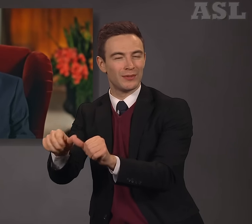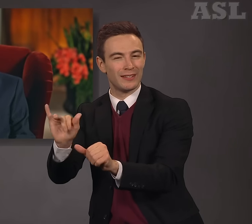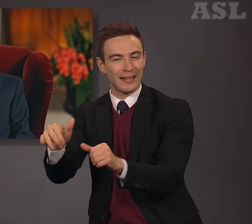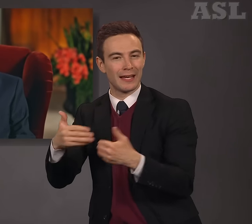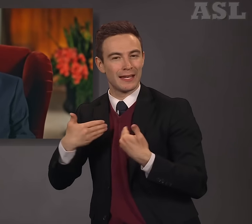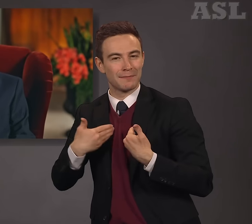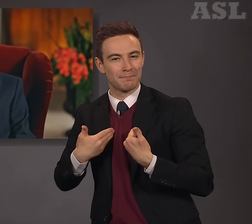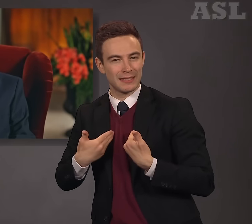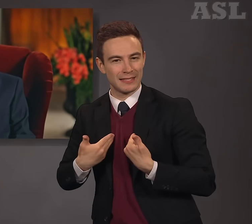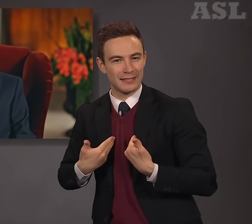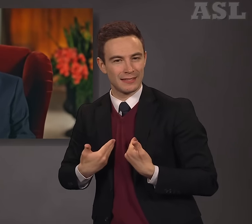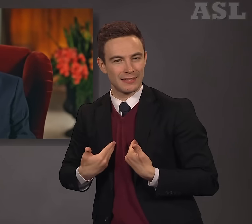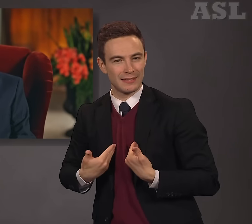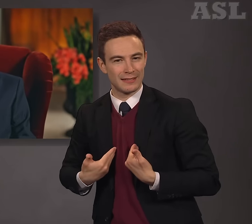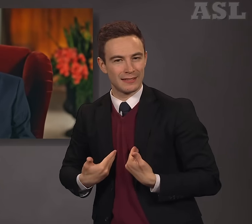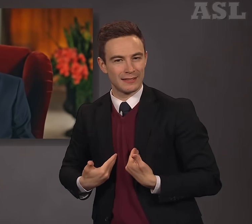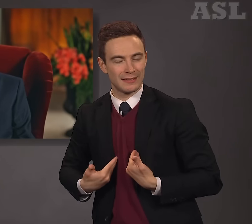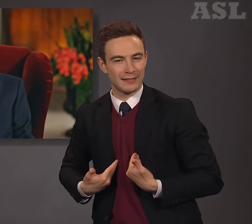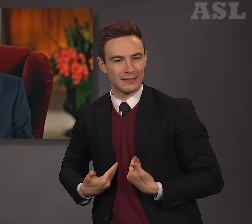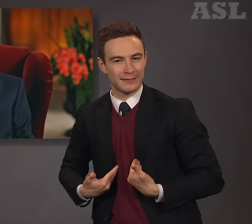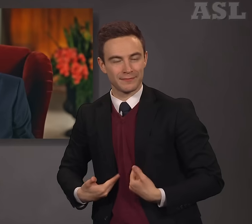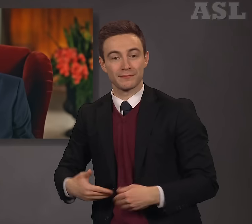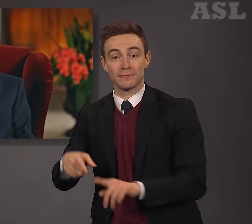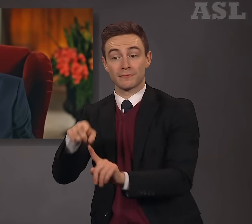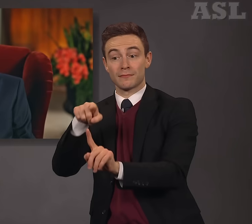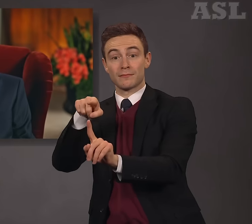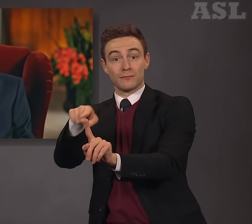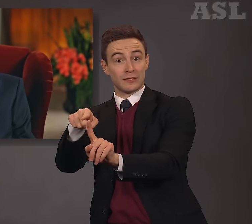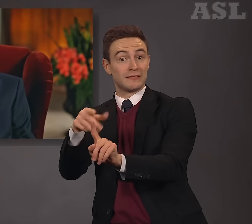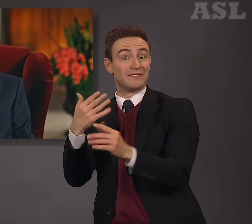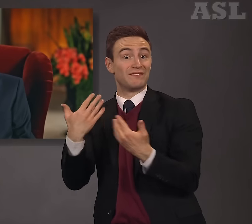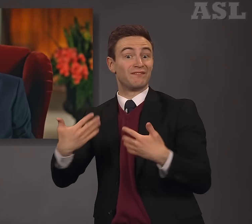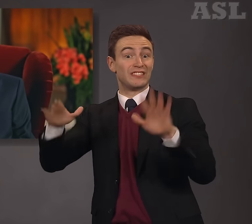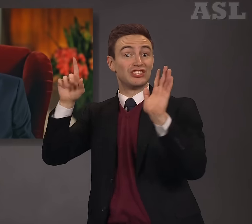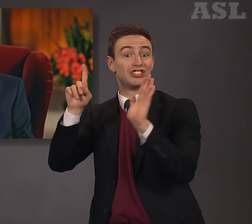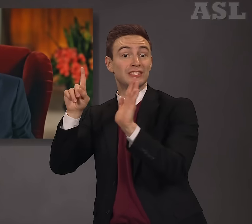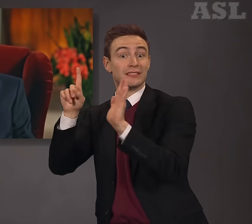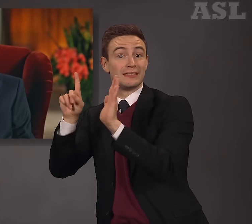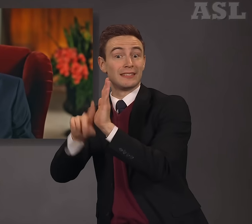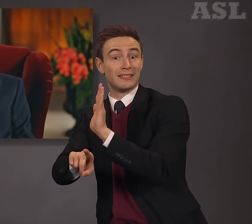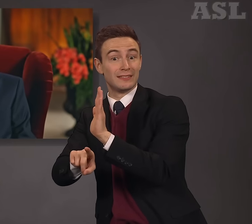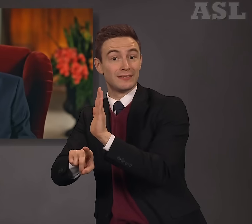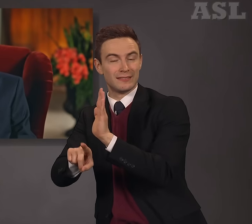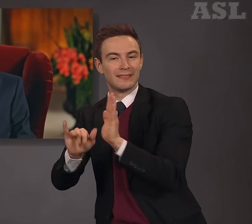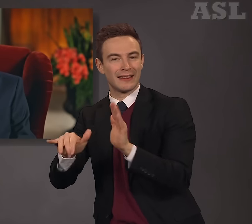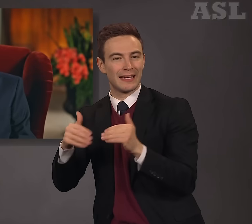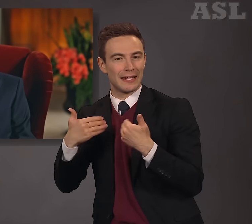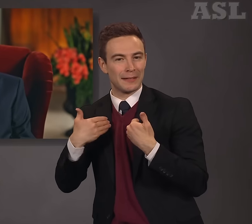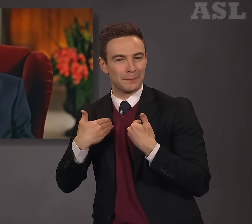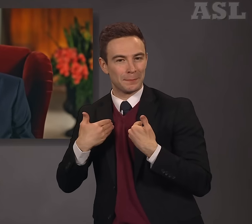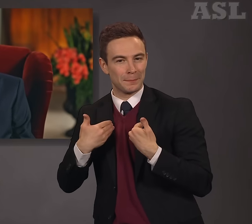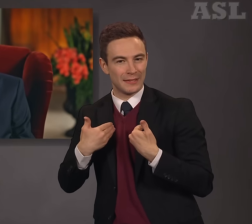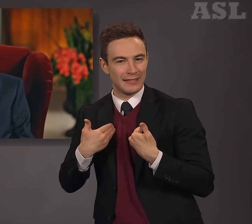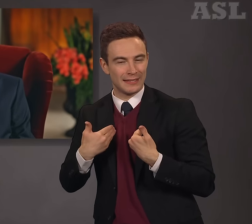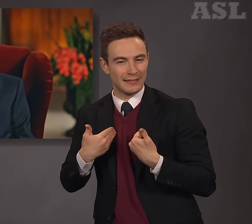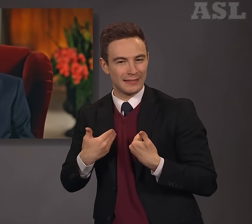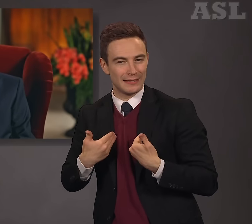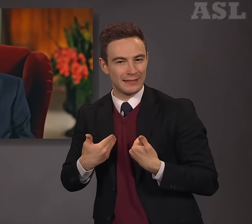last. I am he who liveth. I